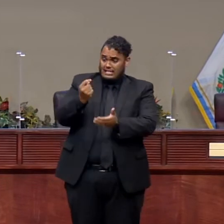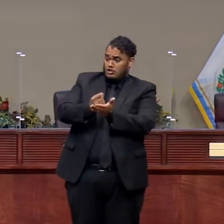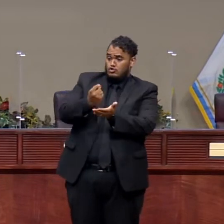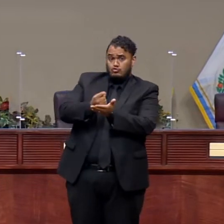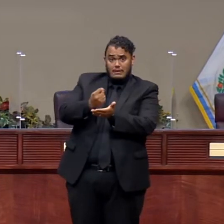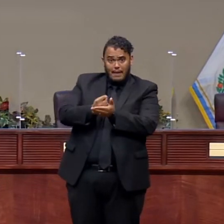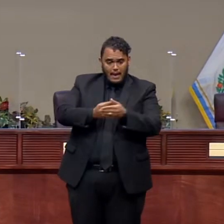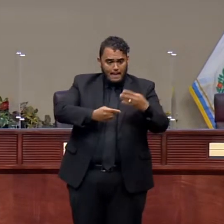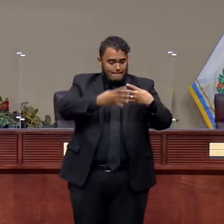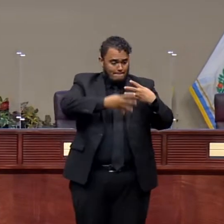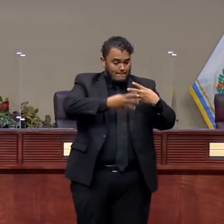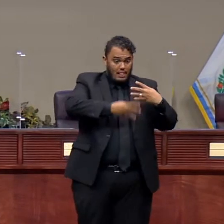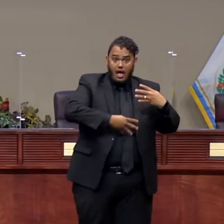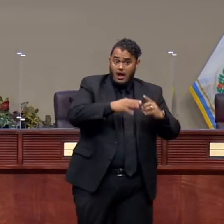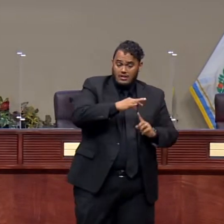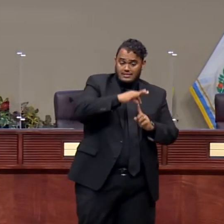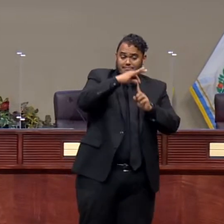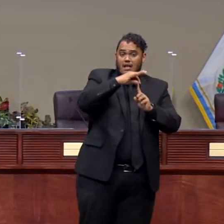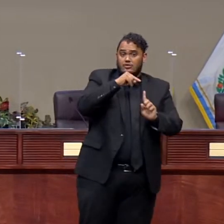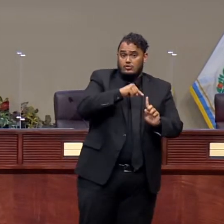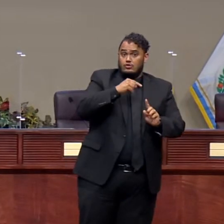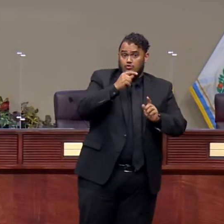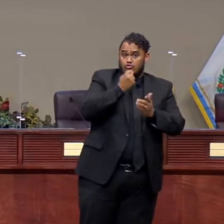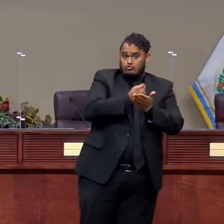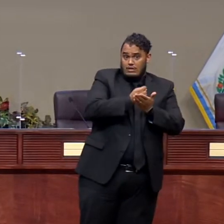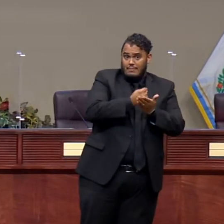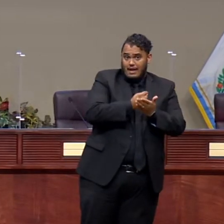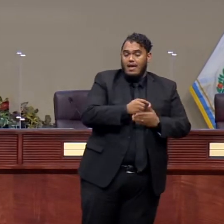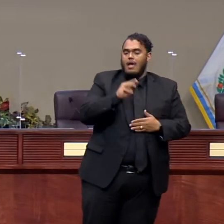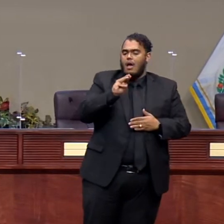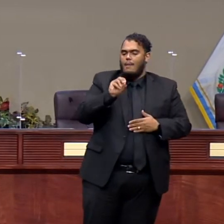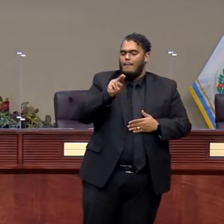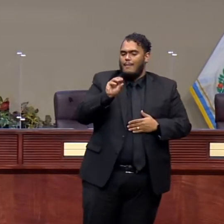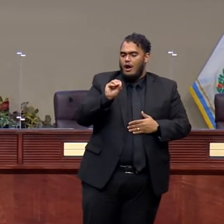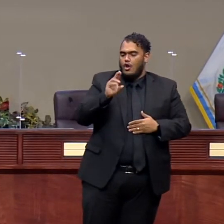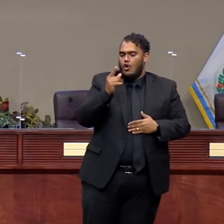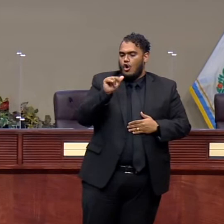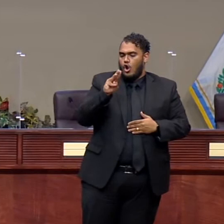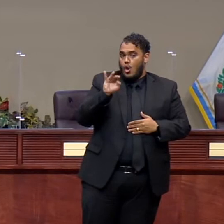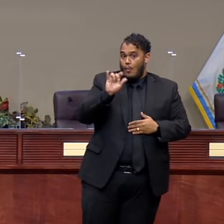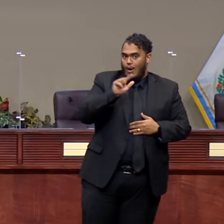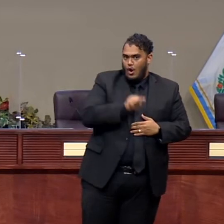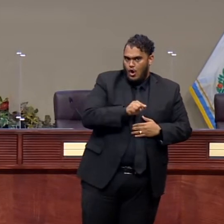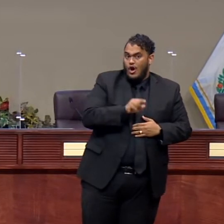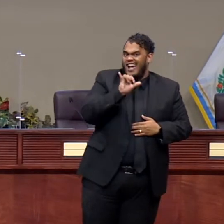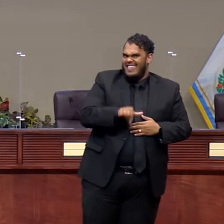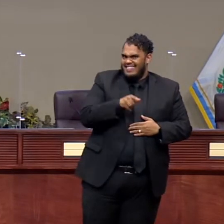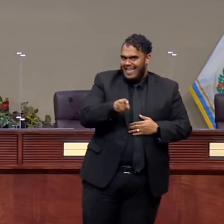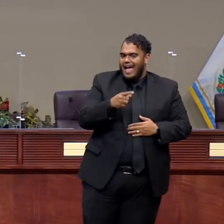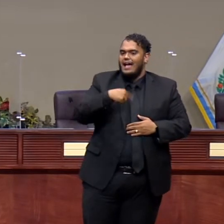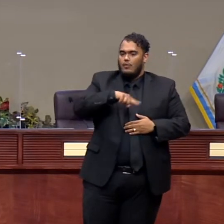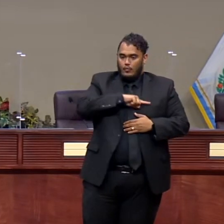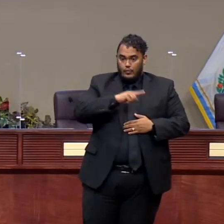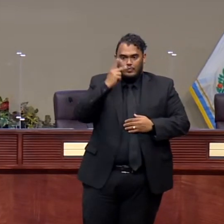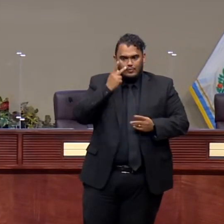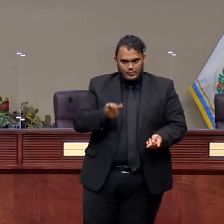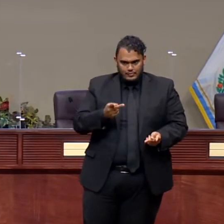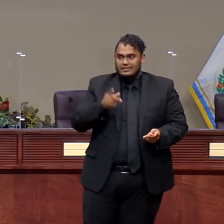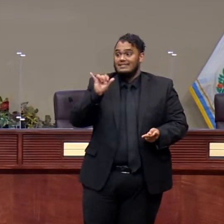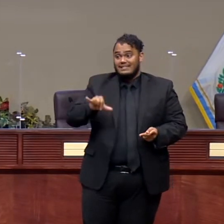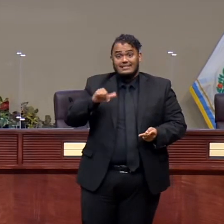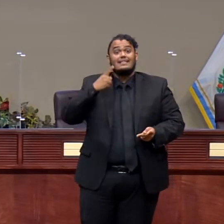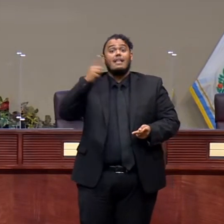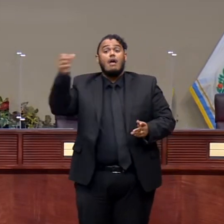our county, and the next day we saw a decrease in hospitalizations. And this is a treatment that